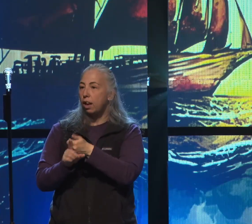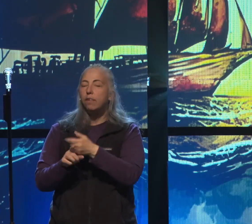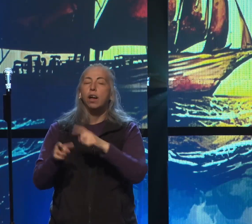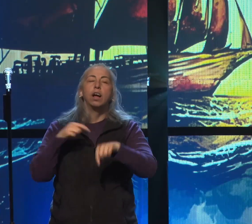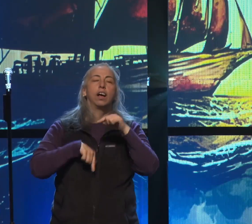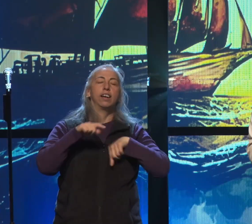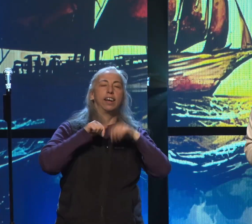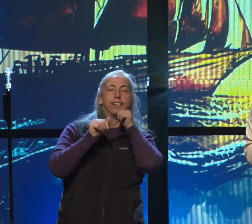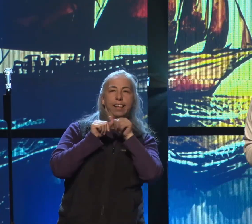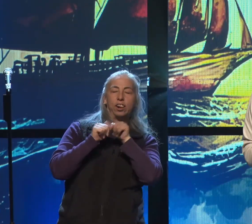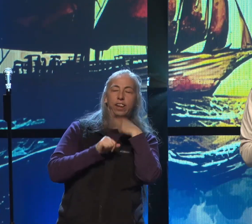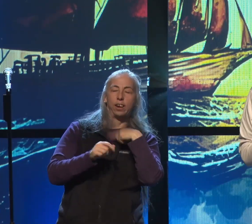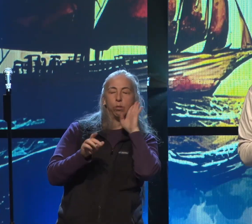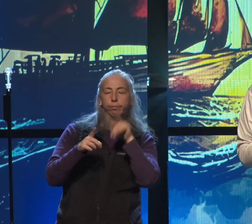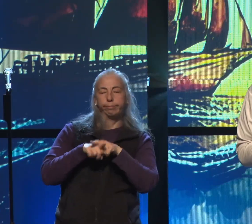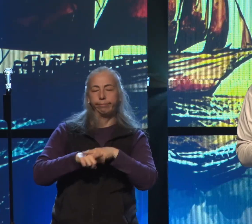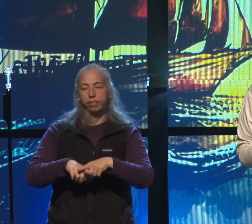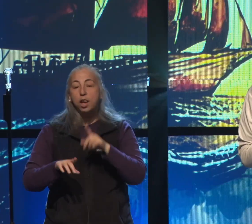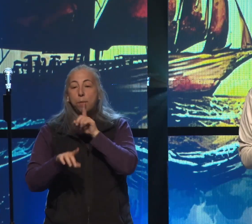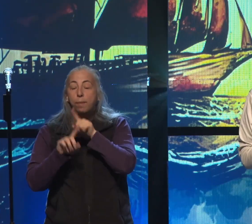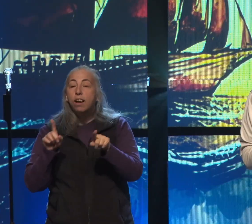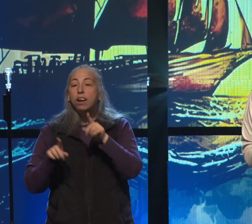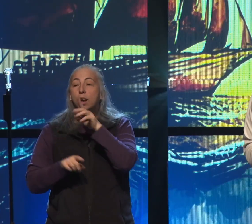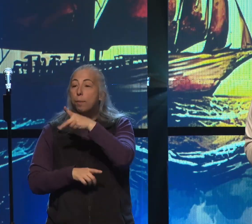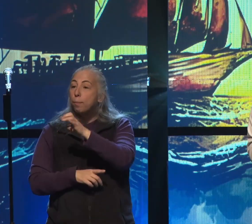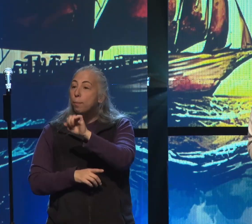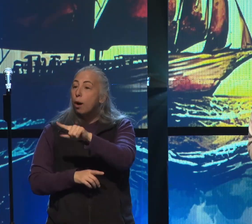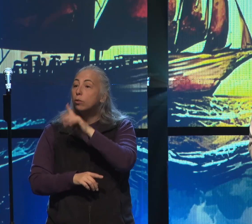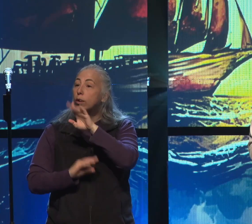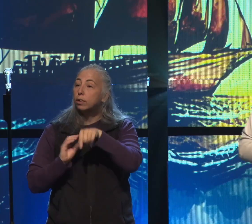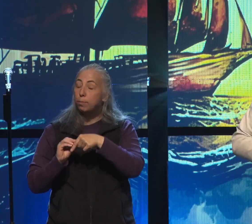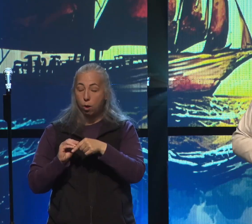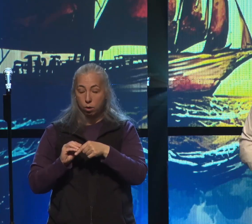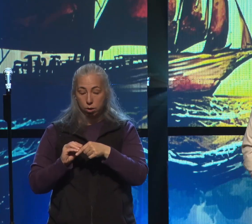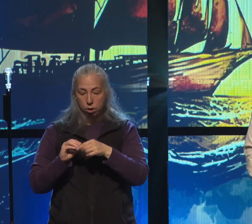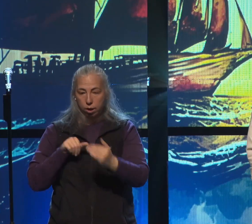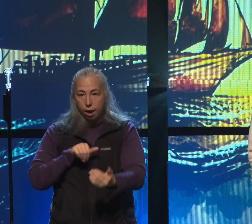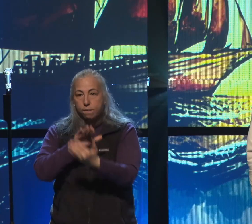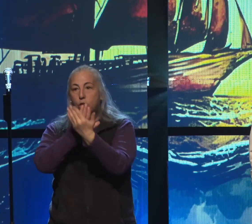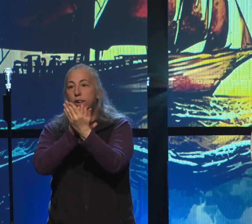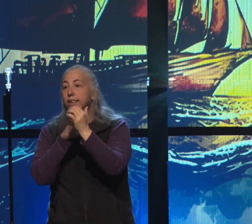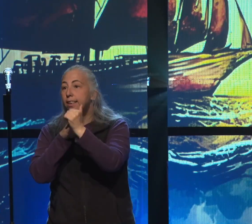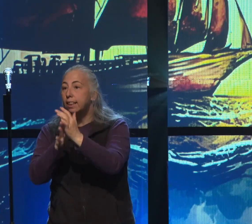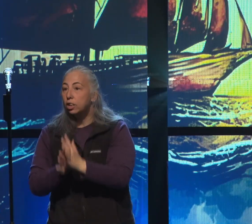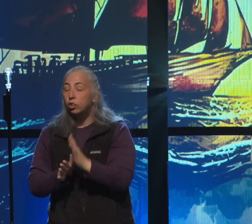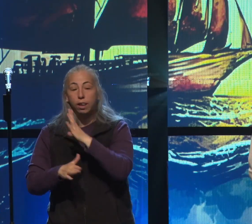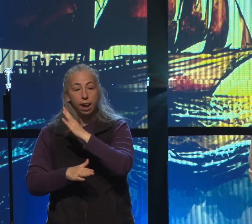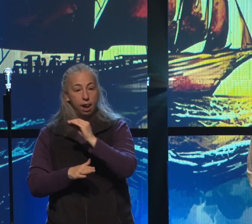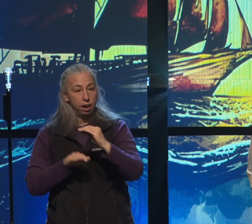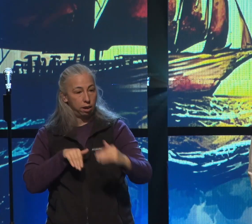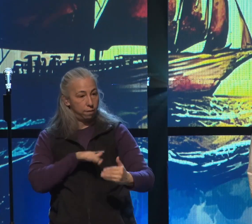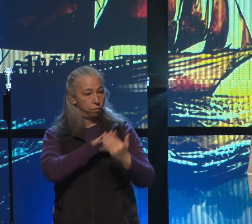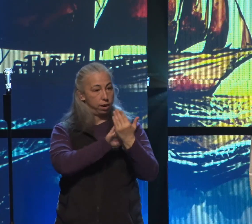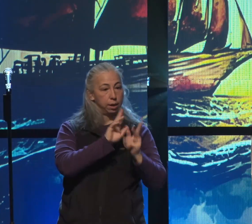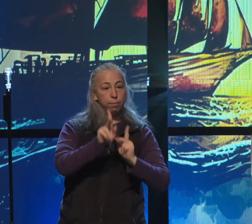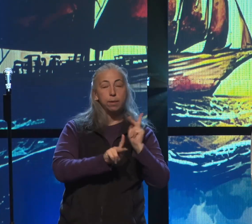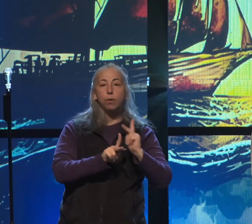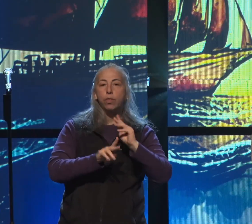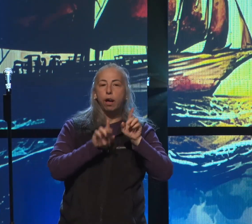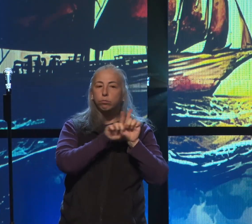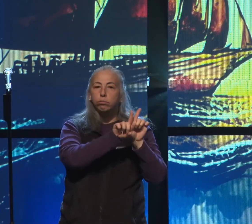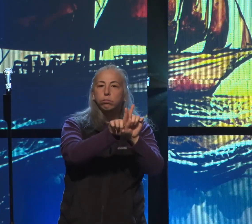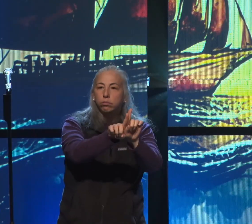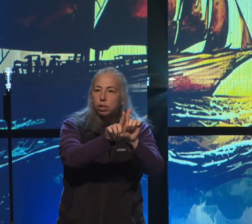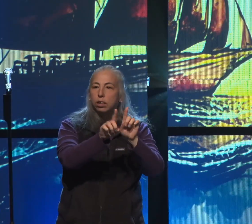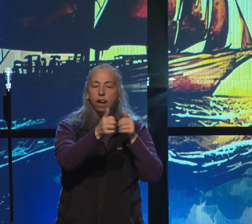actually talks about confronting the leaders and people who like walked with Jesus because he was like, they're wrong.